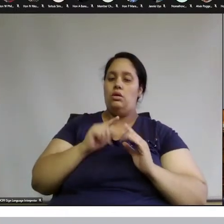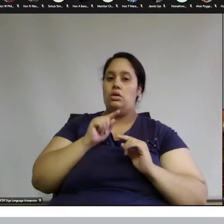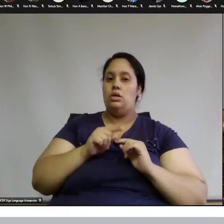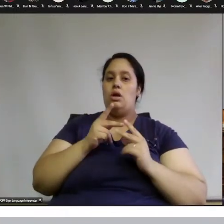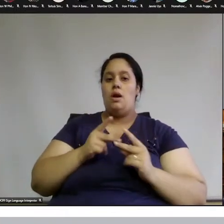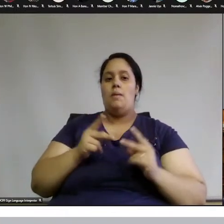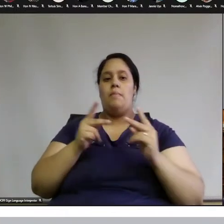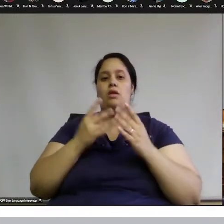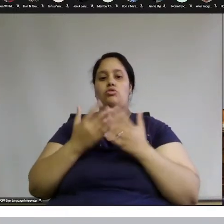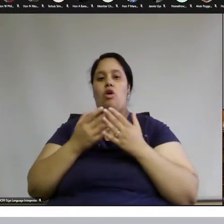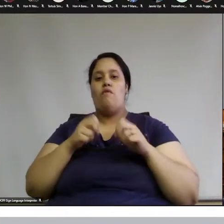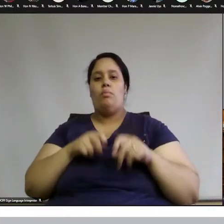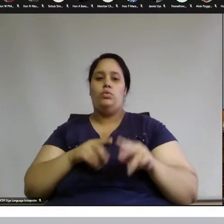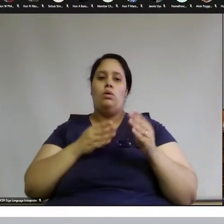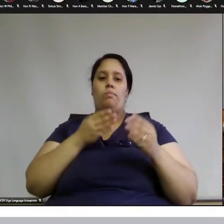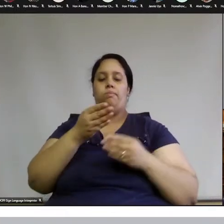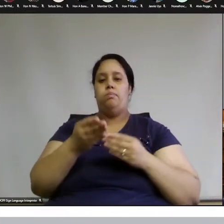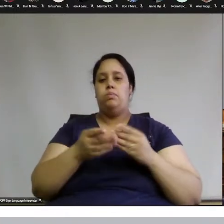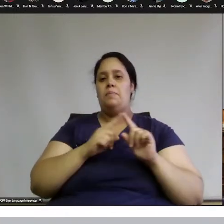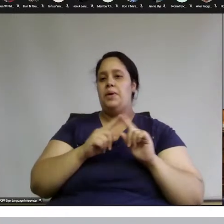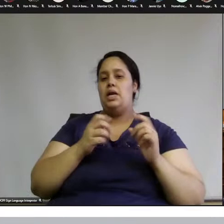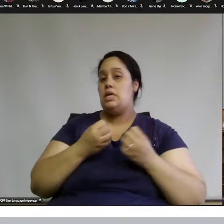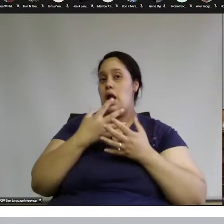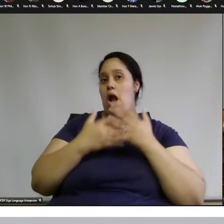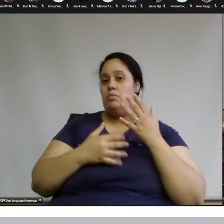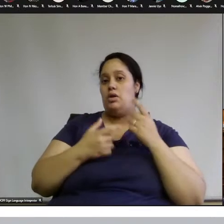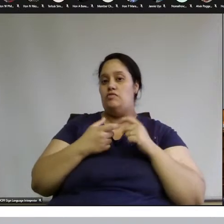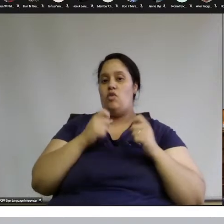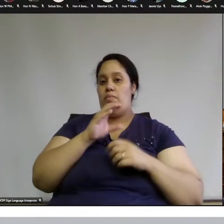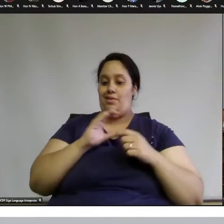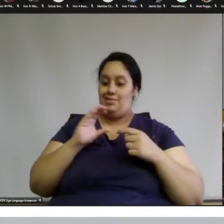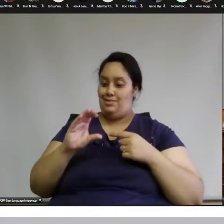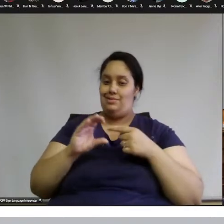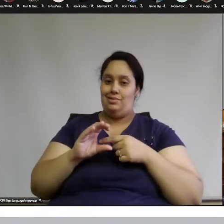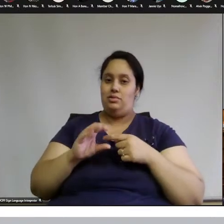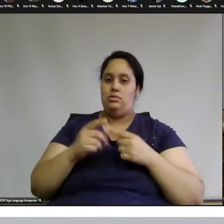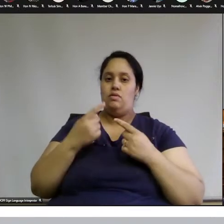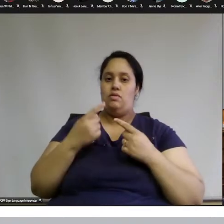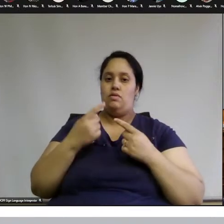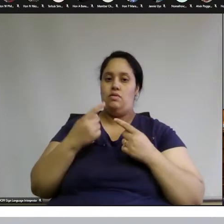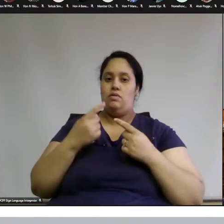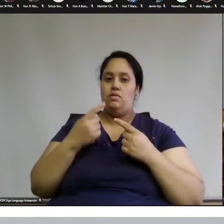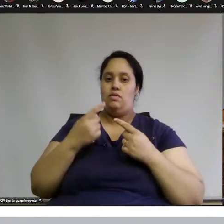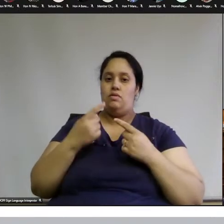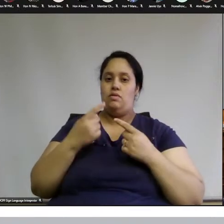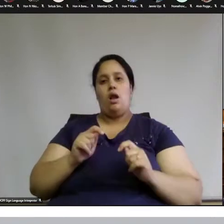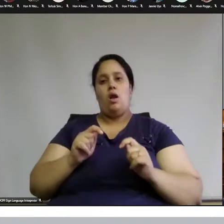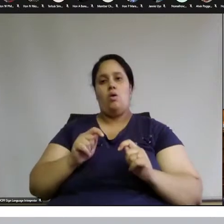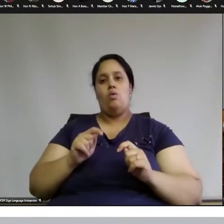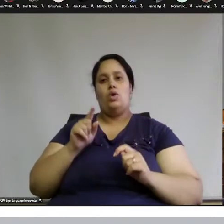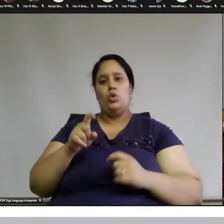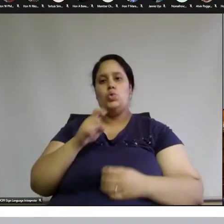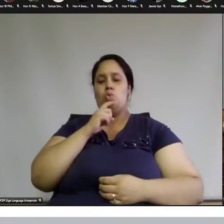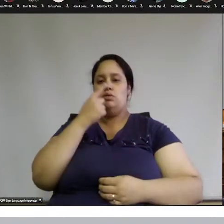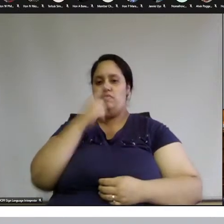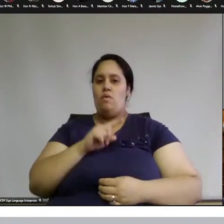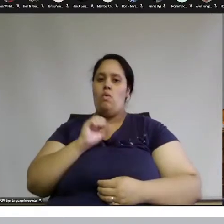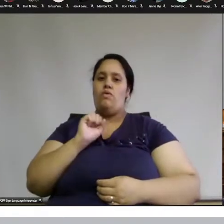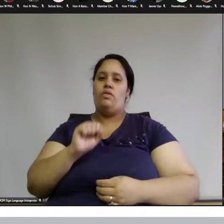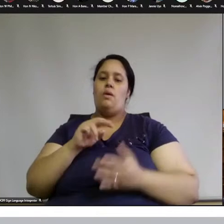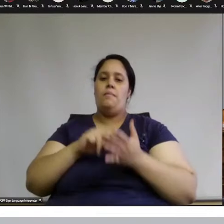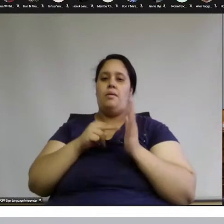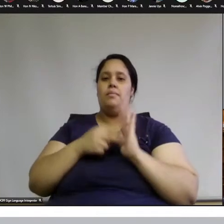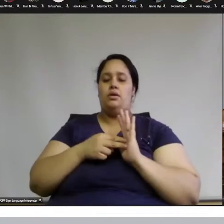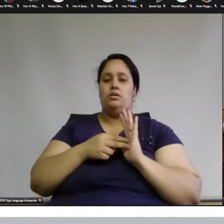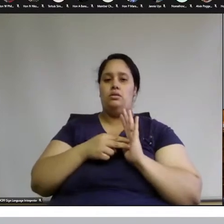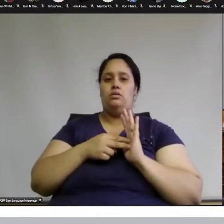of opportunities. How much of the allocation to the city of Cape Town will be used for the